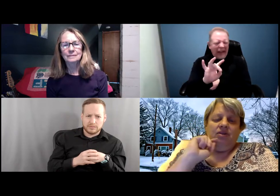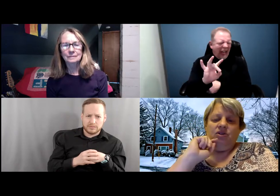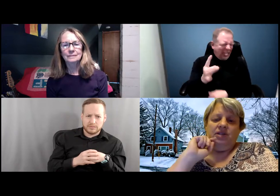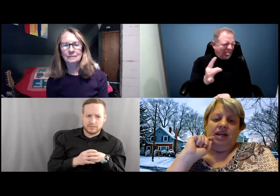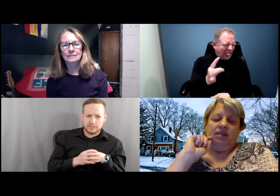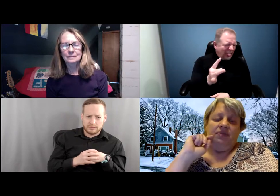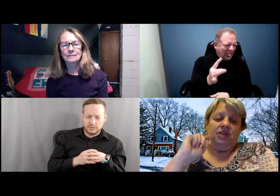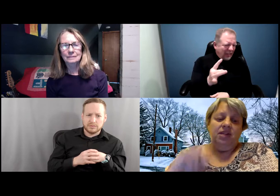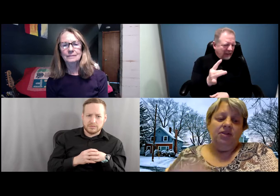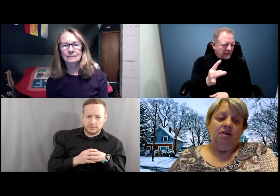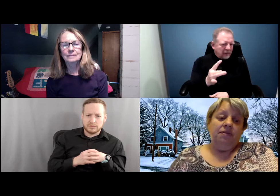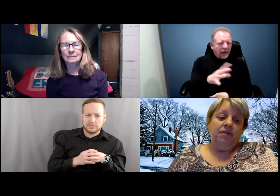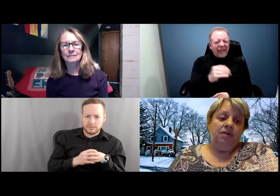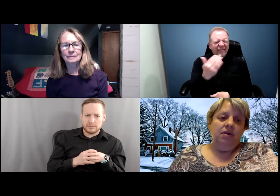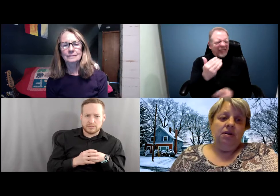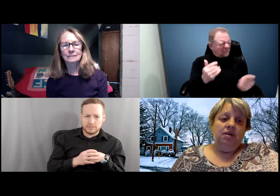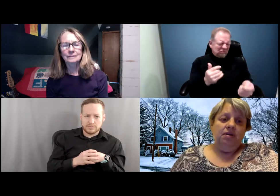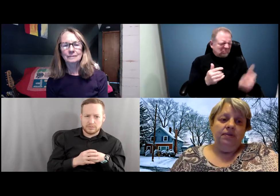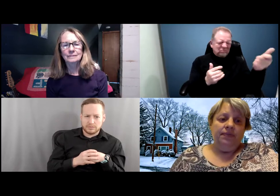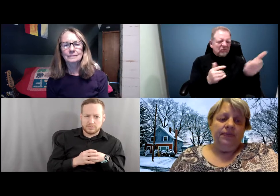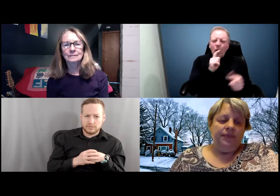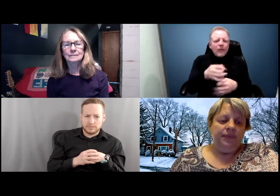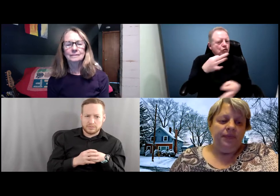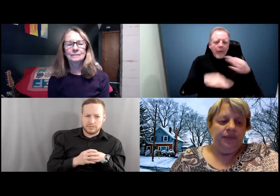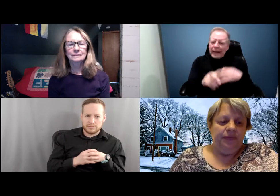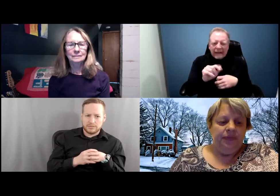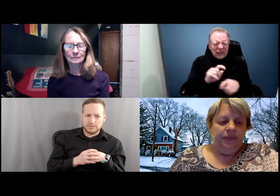and just take the 15th off.